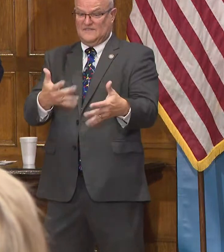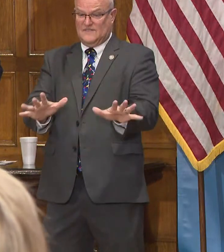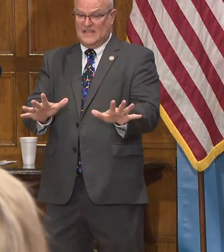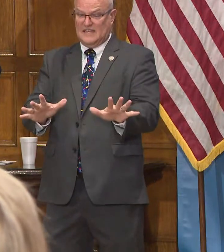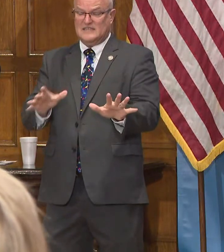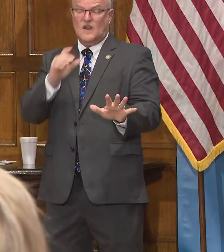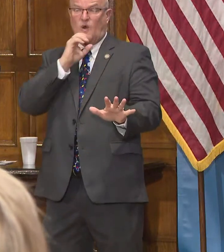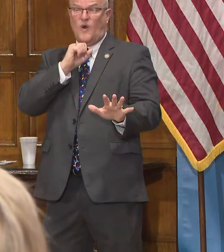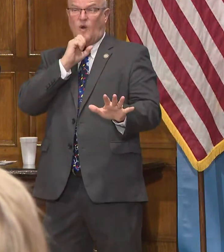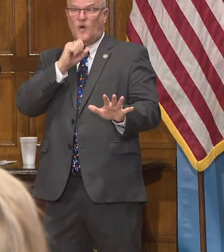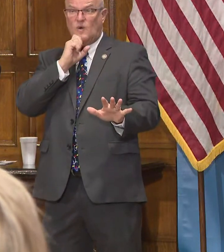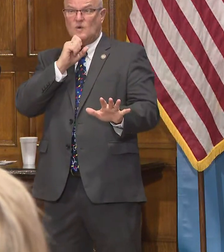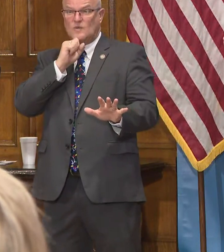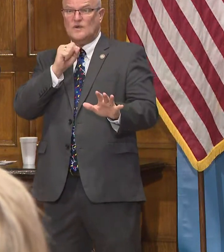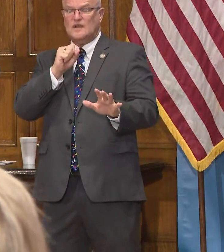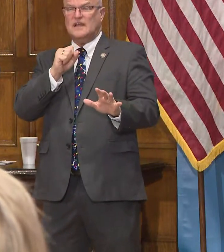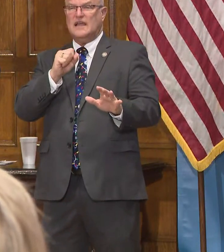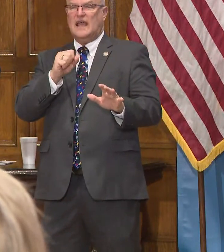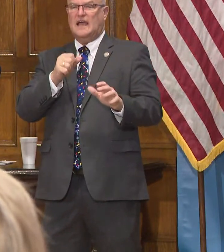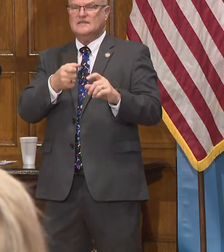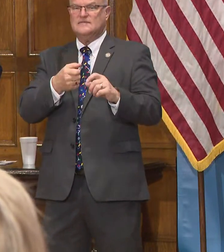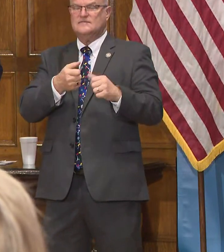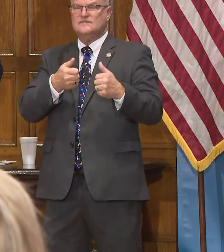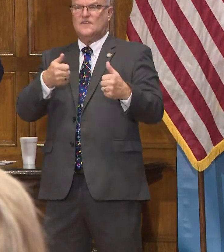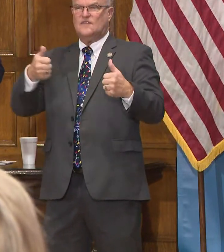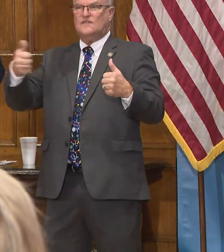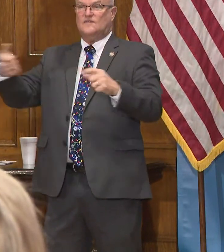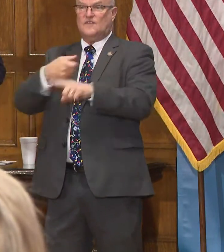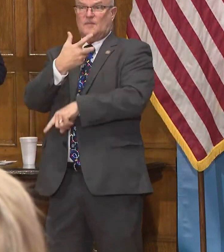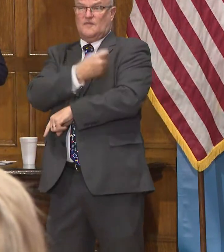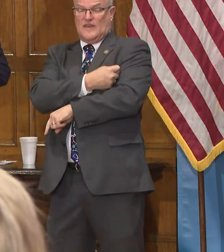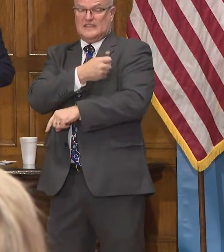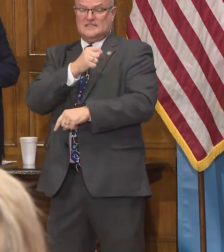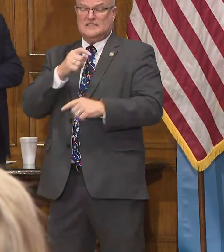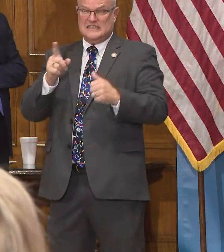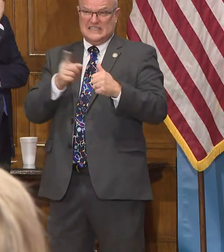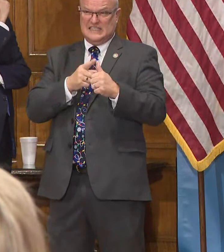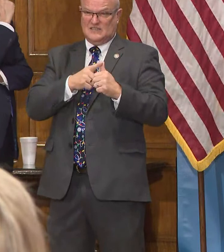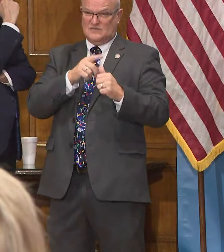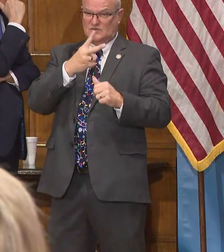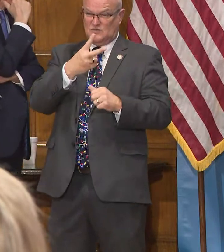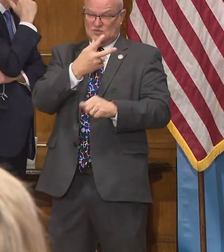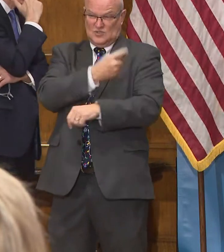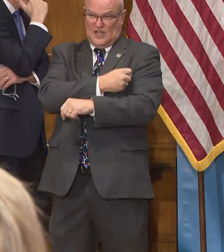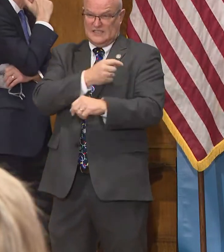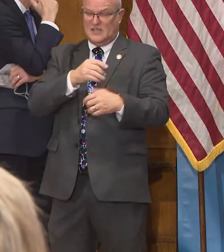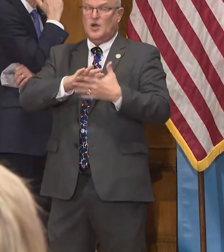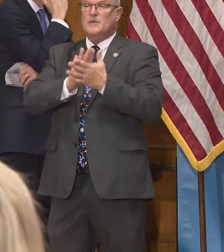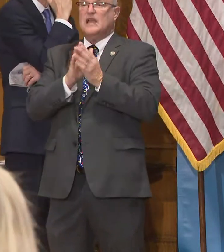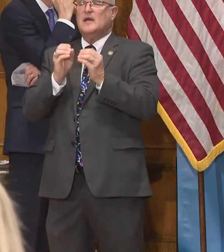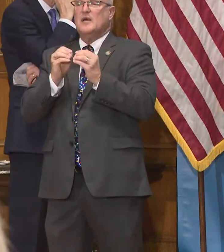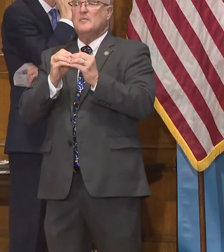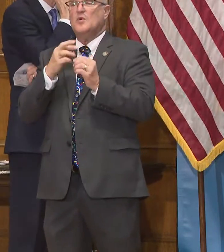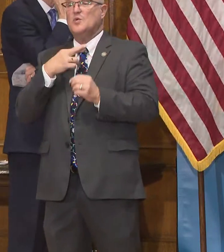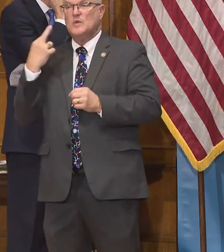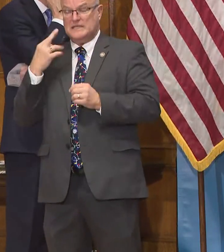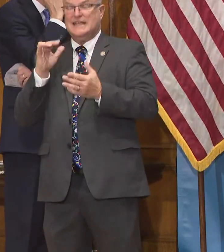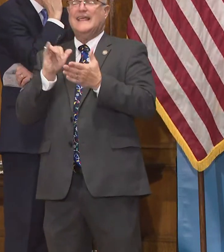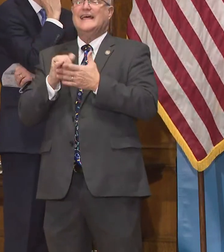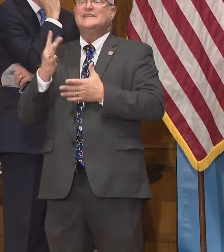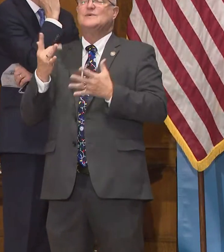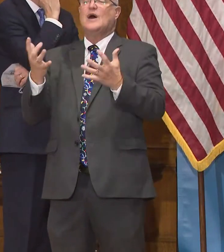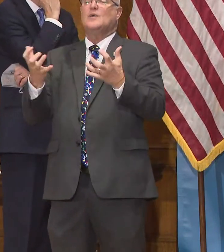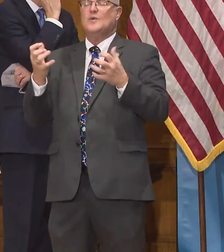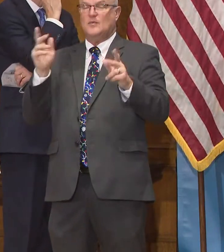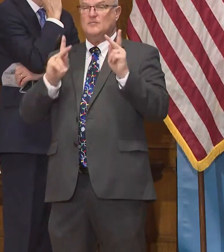are older, and they're getting further and further out from their vaccine initial series completion, are becoming more at risk. That is why we